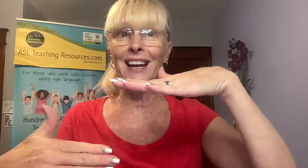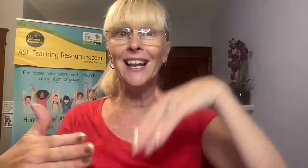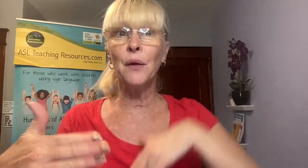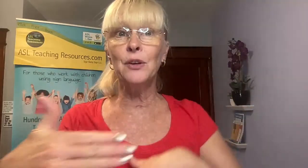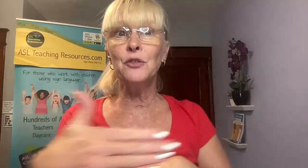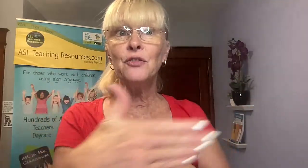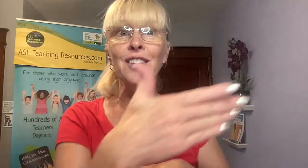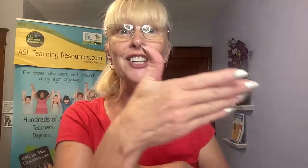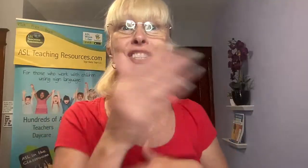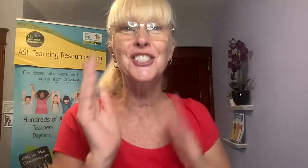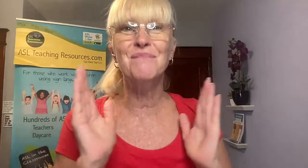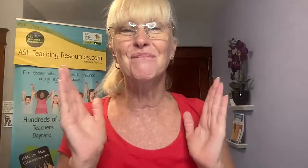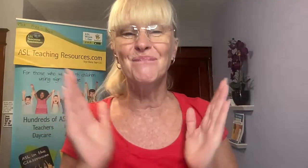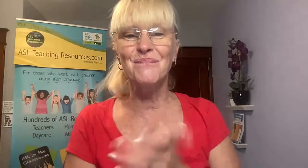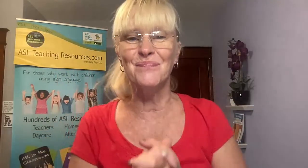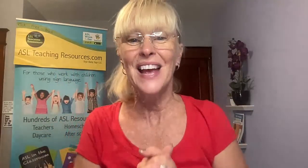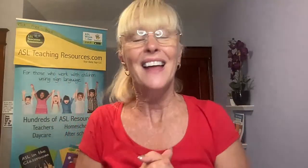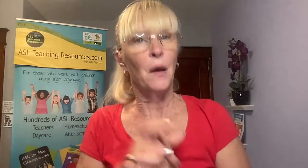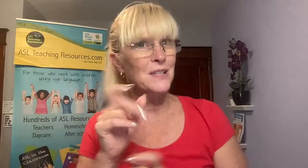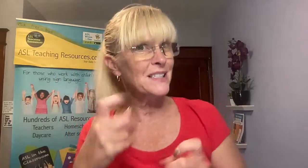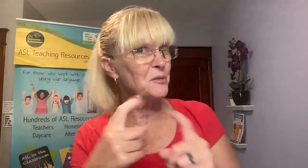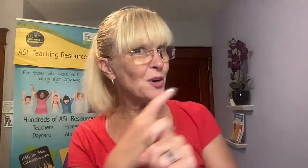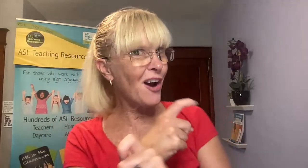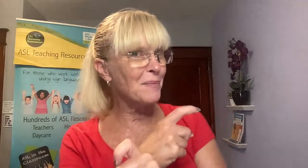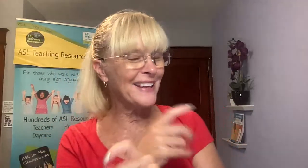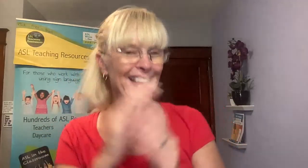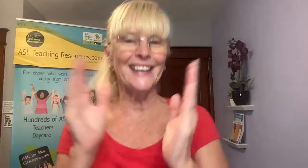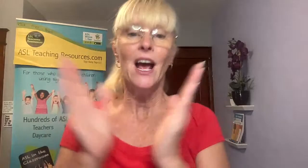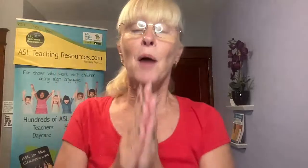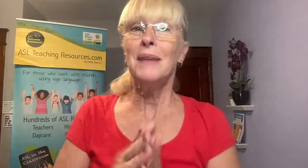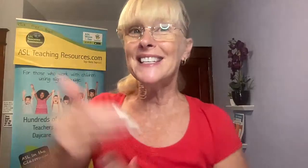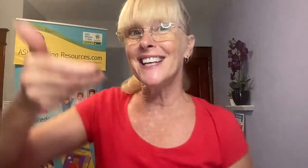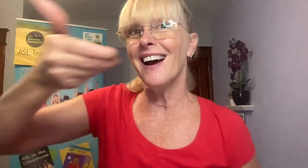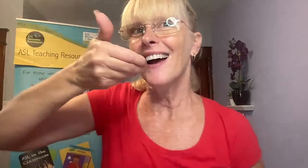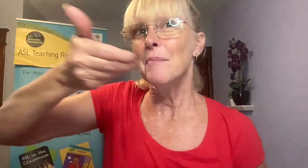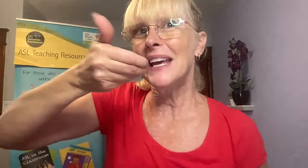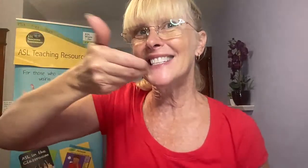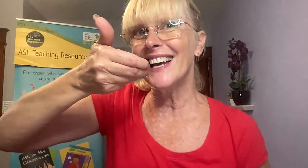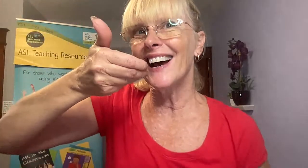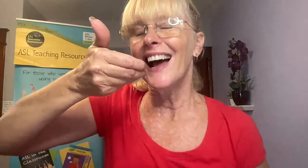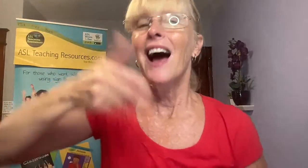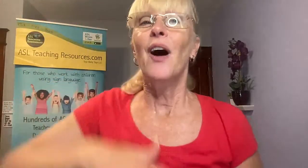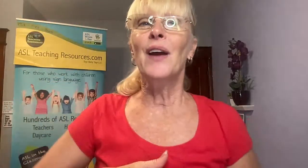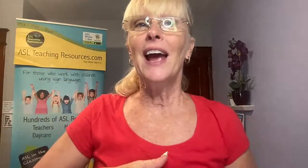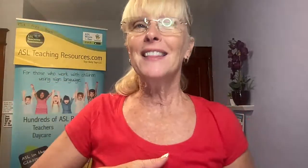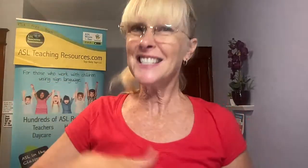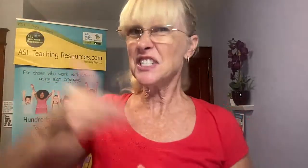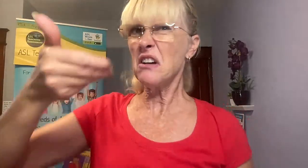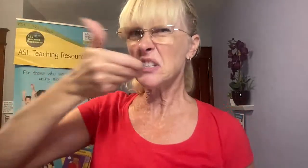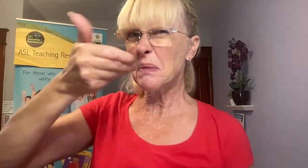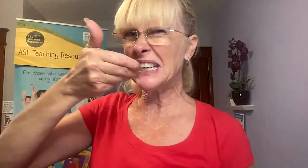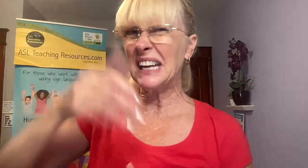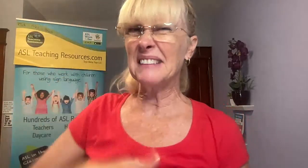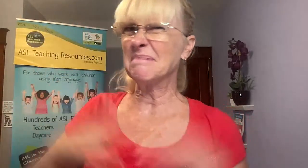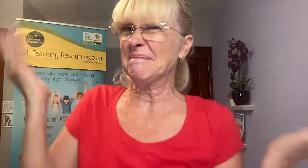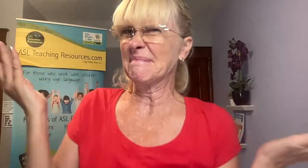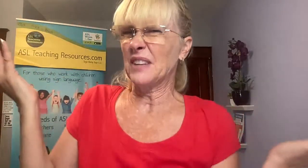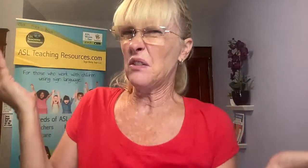of like we do fish. That was a little more complicated. Pizza, pizza. Okay, this is also picnic. Go